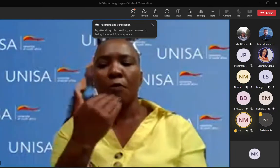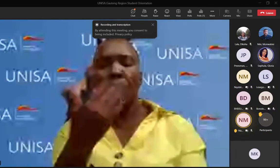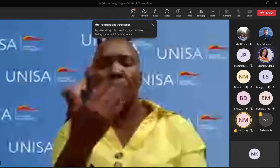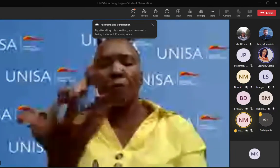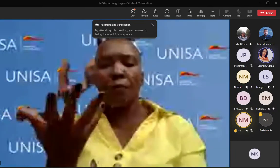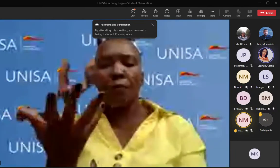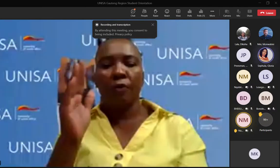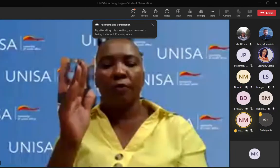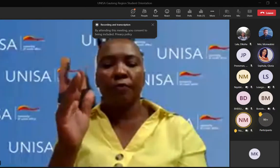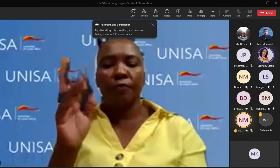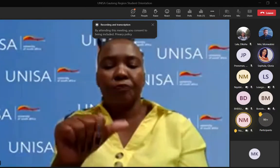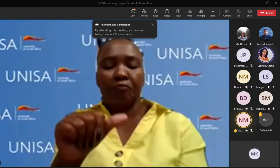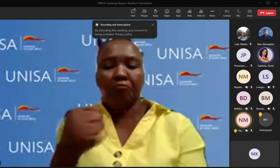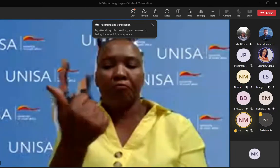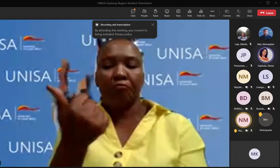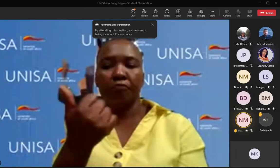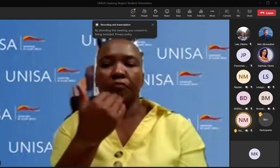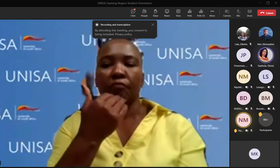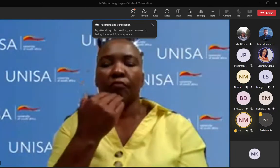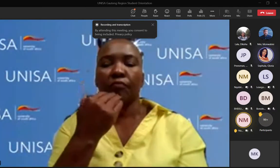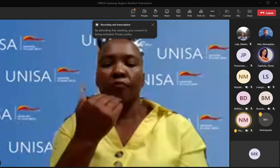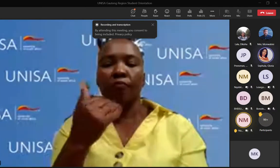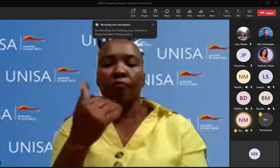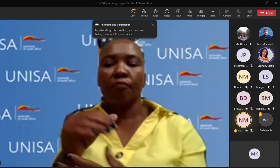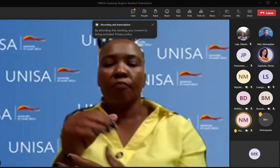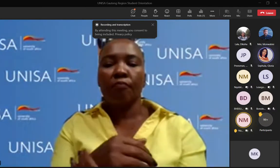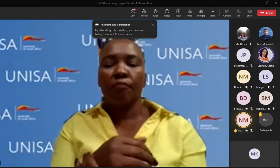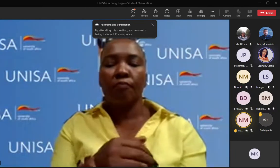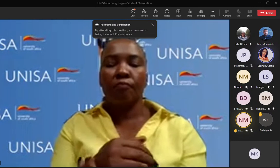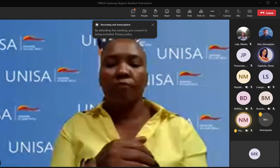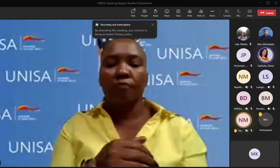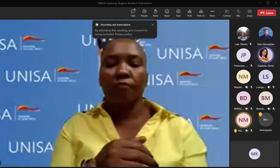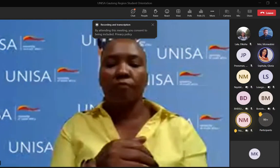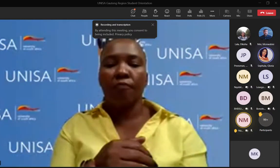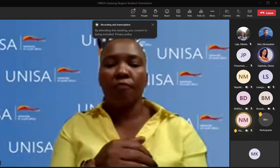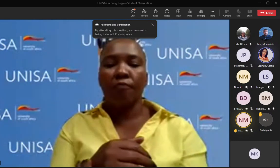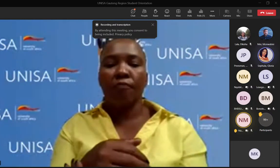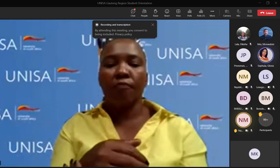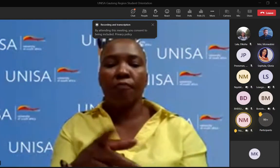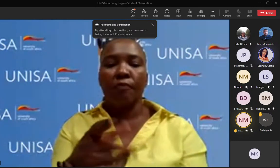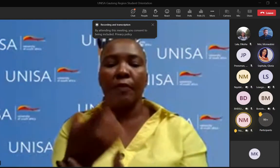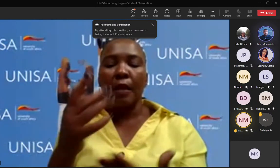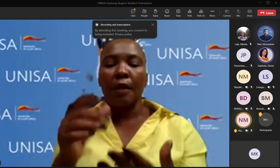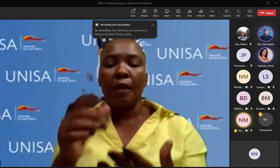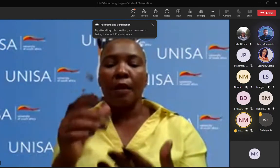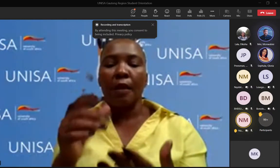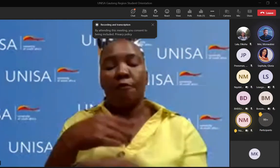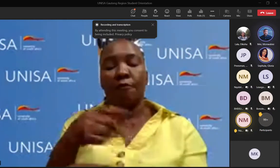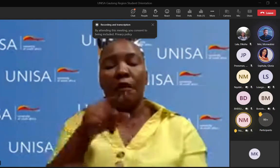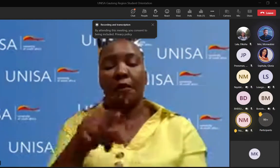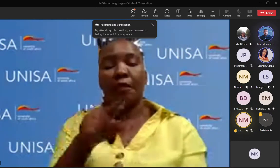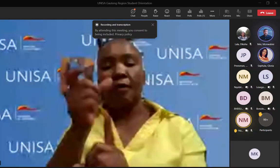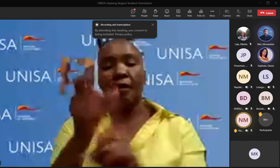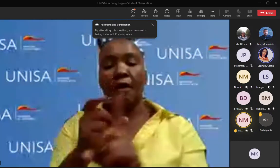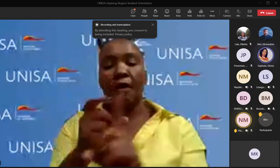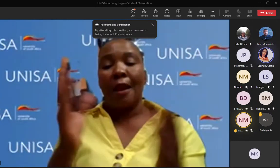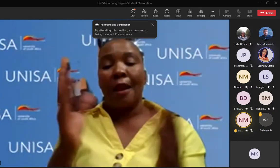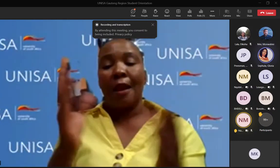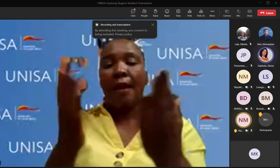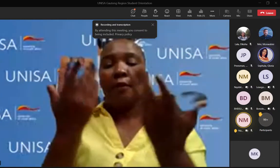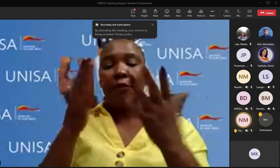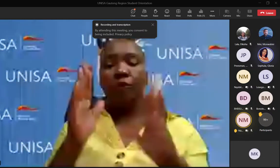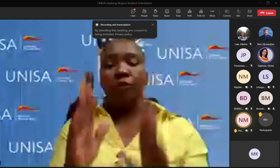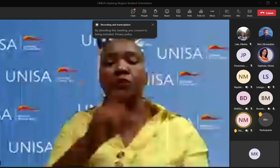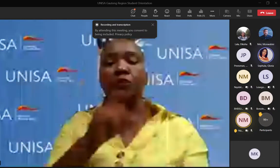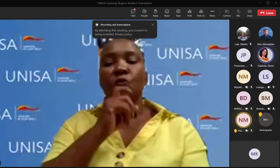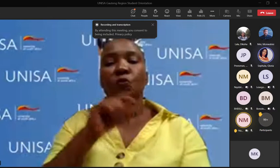next uh we have Amazon guni but just before amasha speaks um I would like to encourage the students also to make use